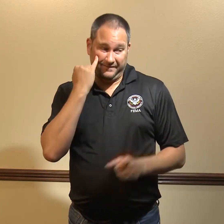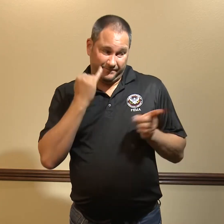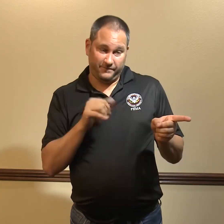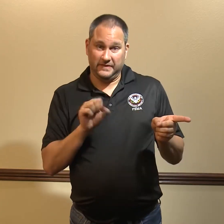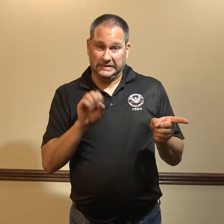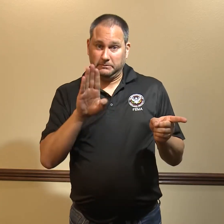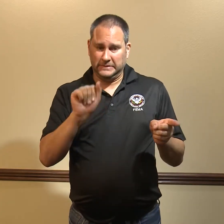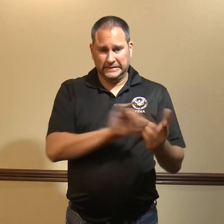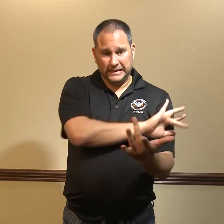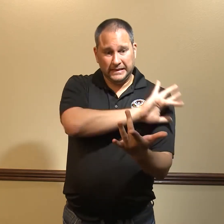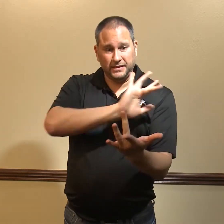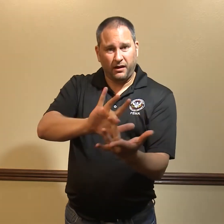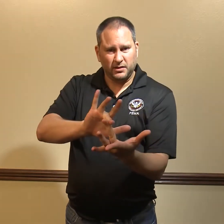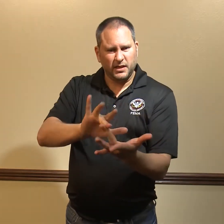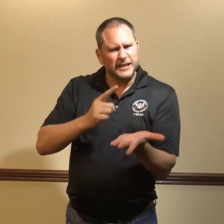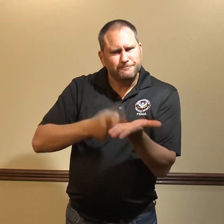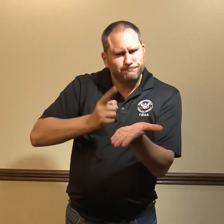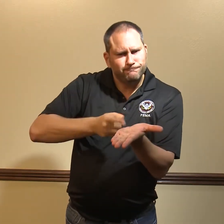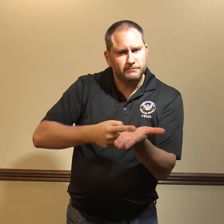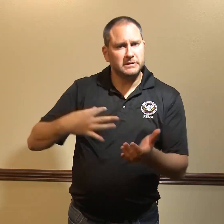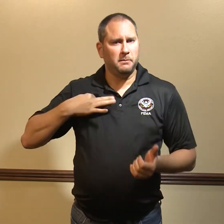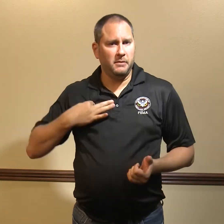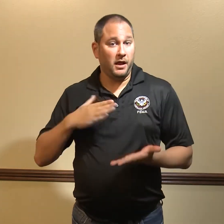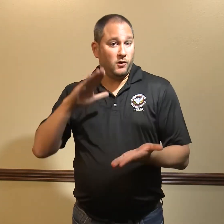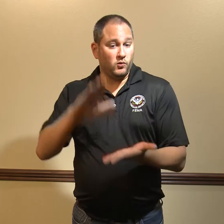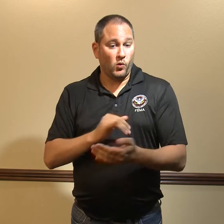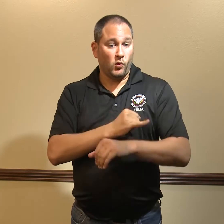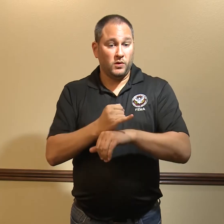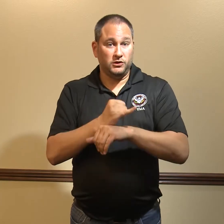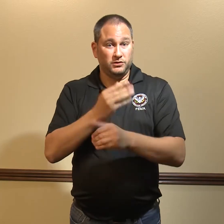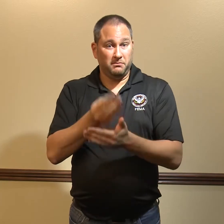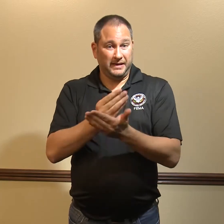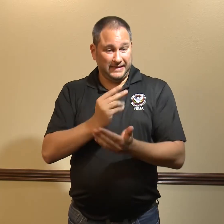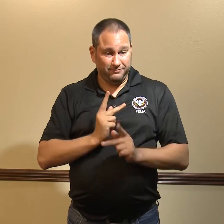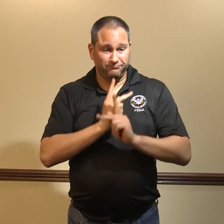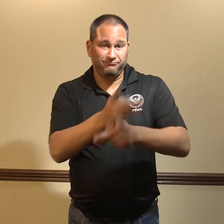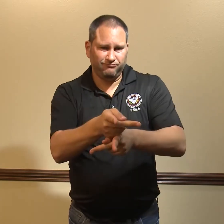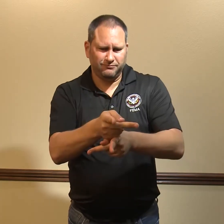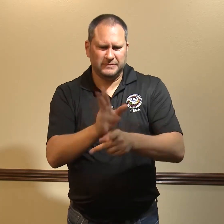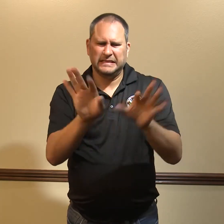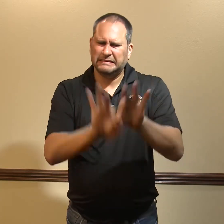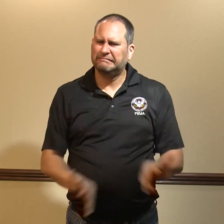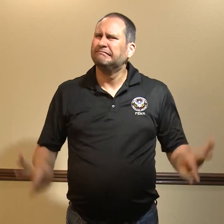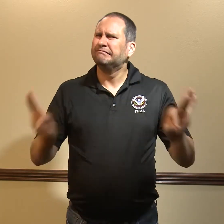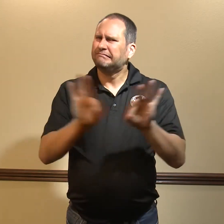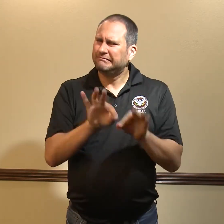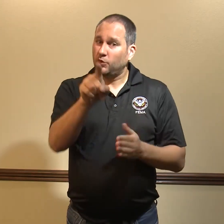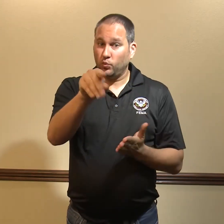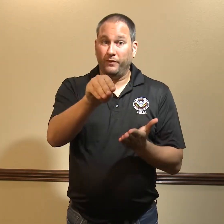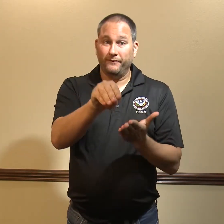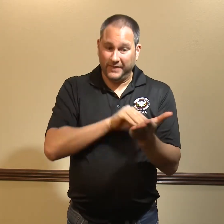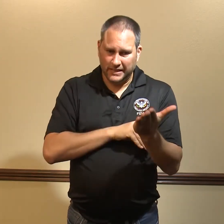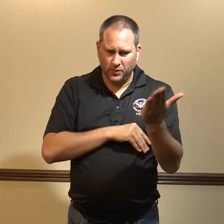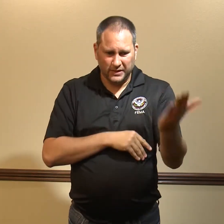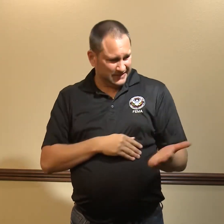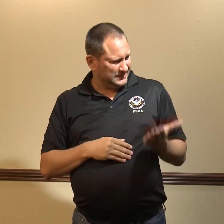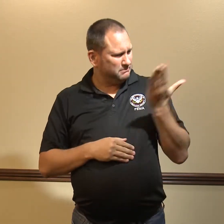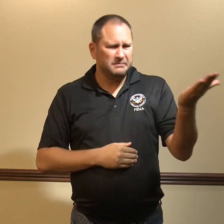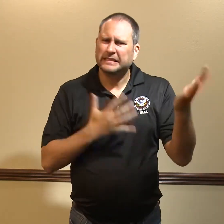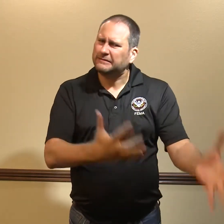If you are contacted by SBA regarding a low-interest disaster loan application, it is important to complete and submit it as soon as